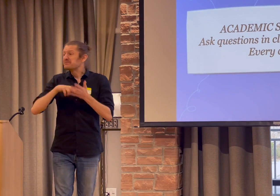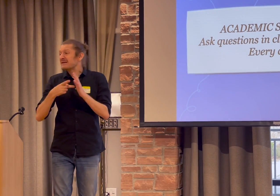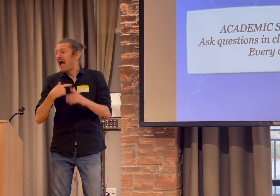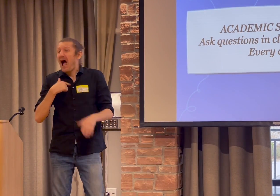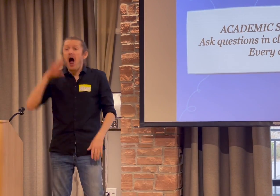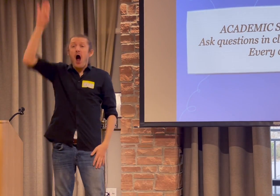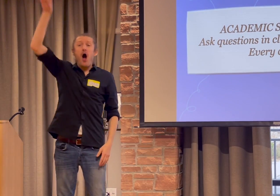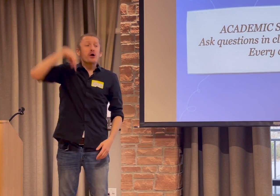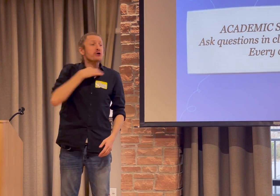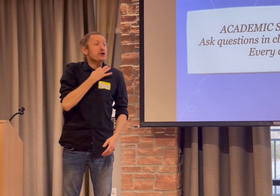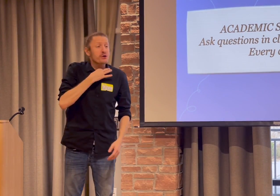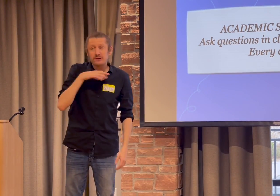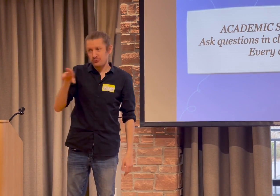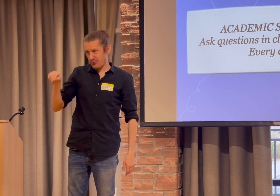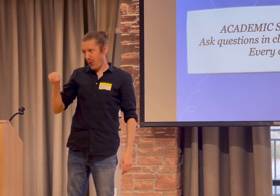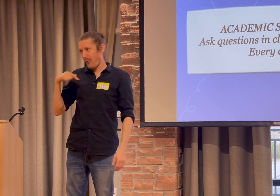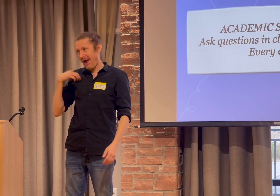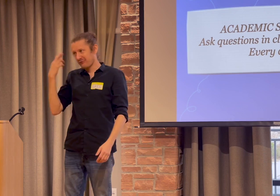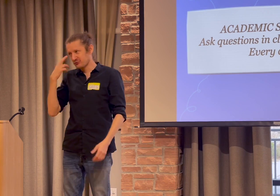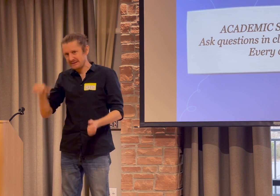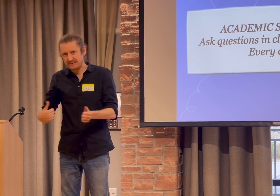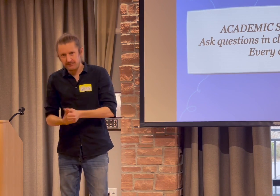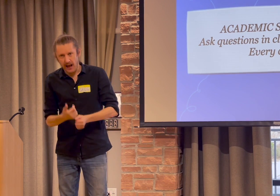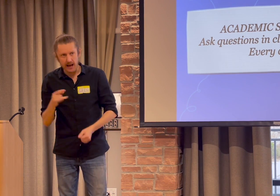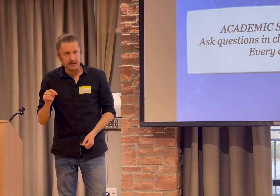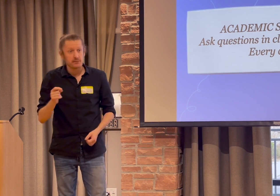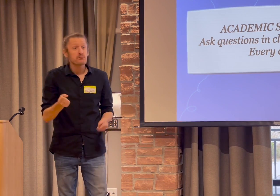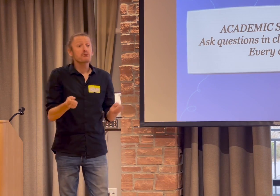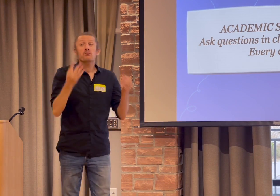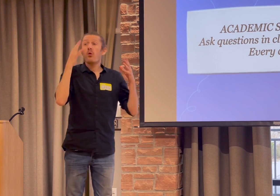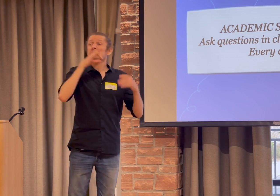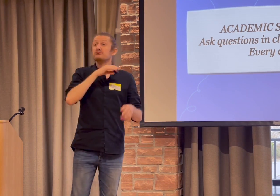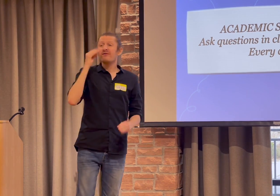How do I get that elusive 3.8 to 4.0? Let's talk about it.